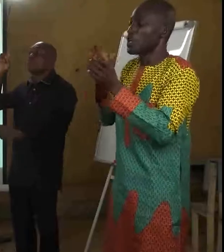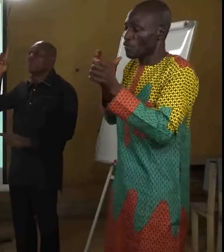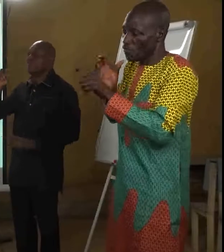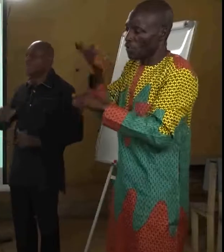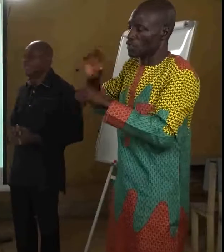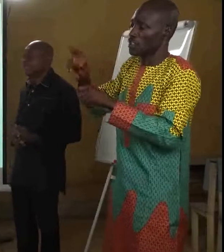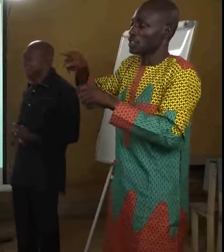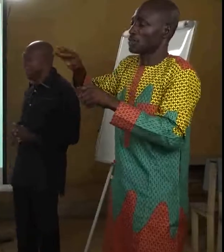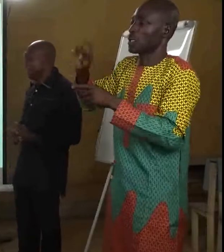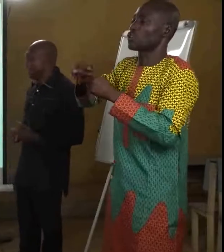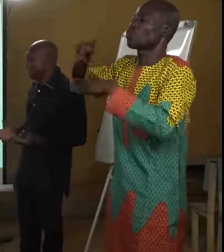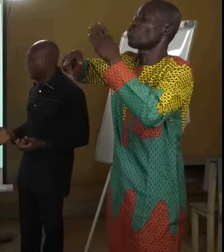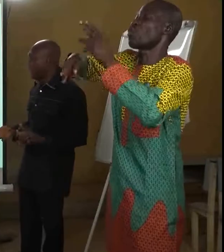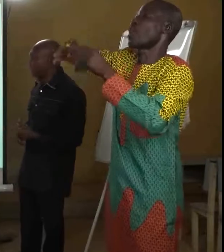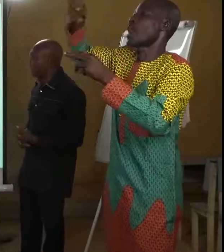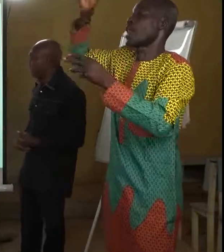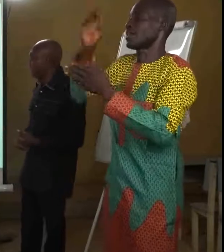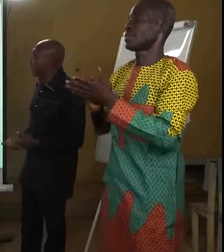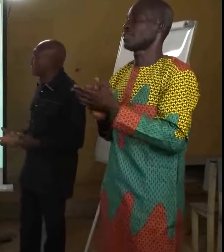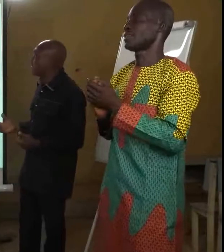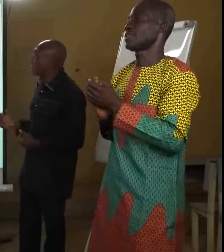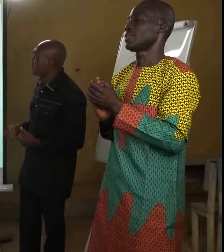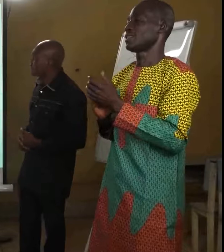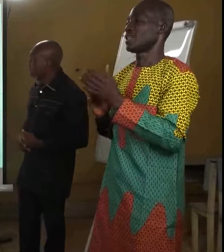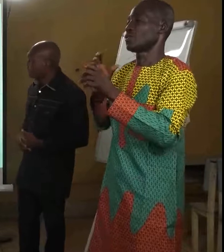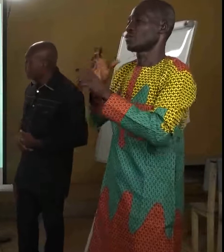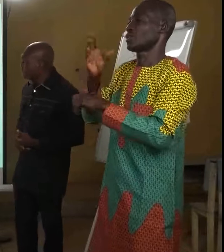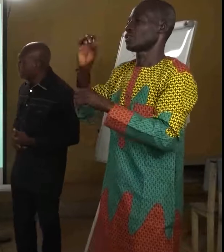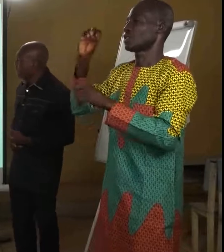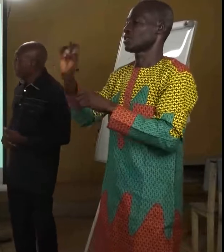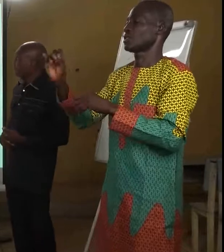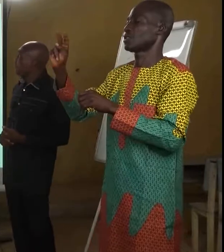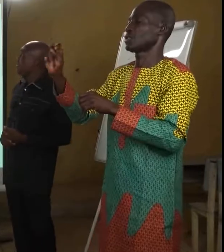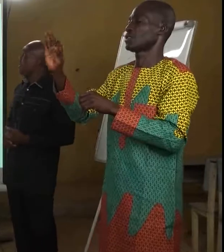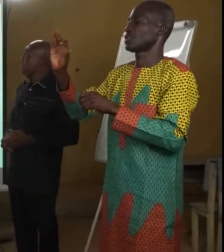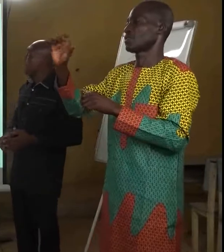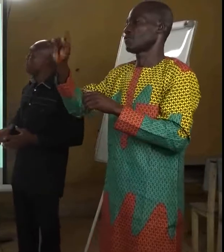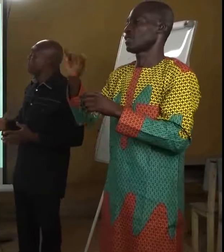to go very high, thereby causing inflation.